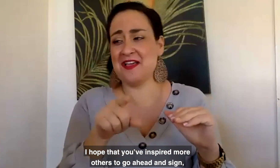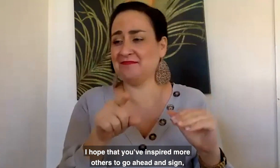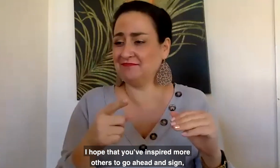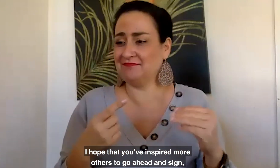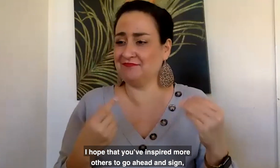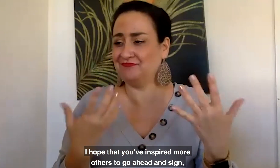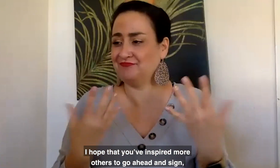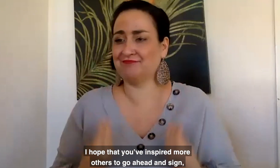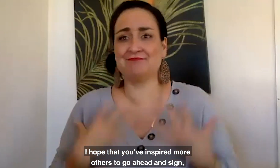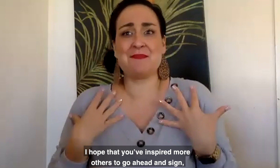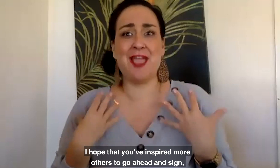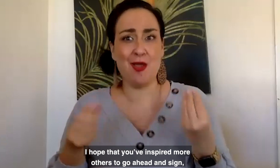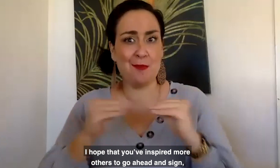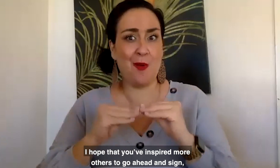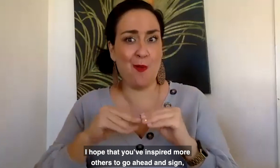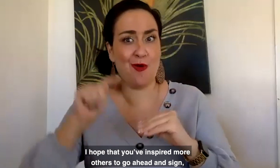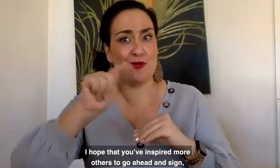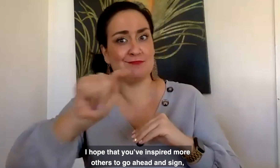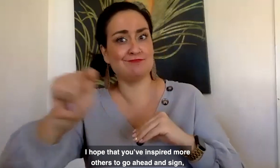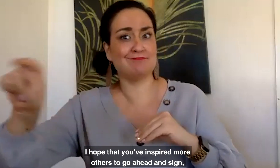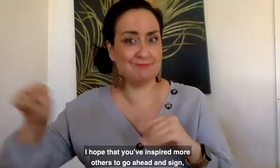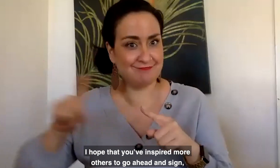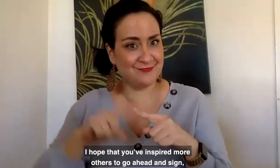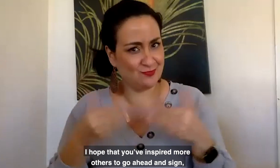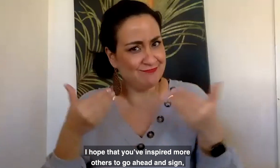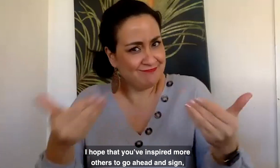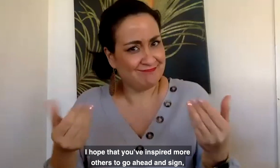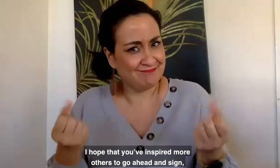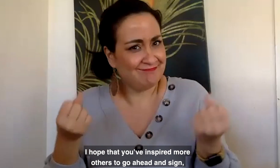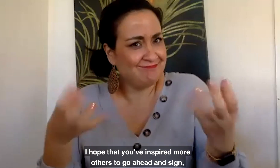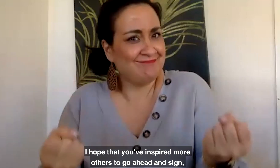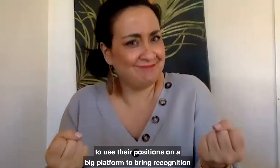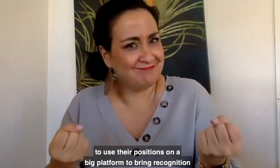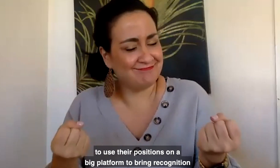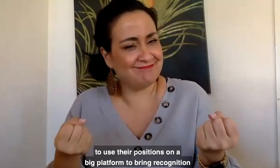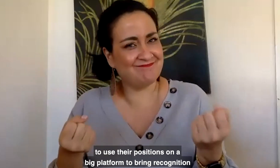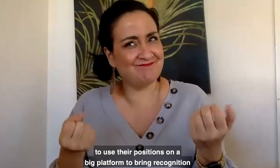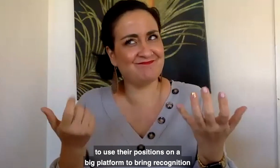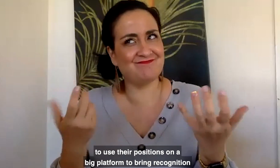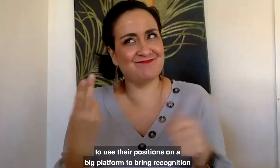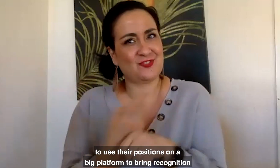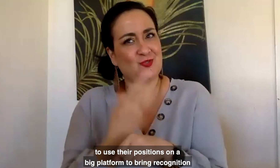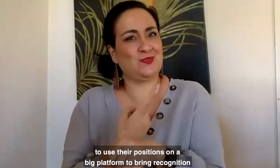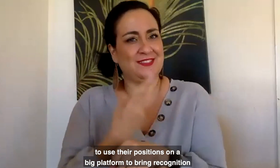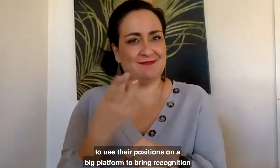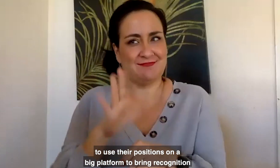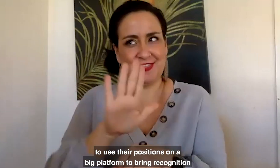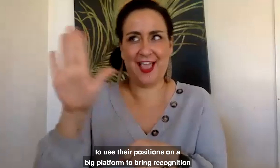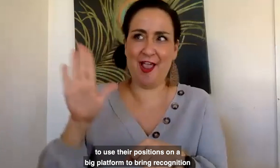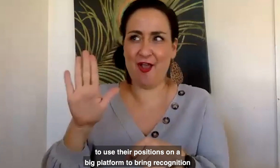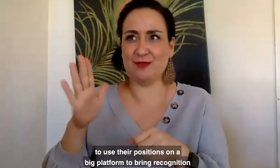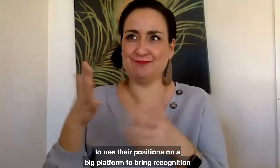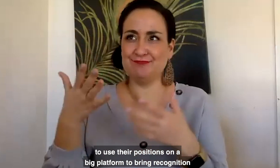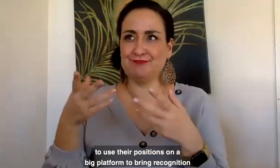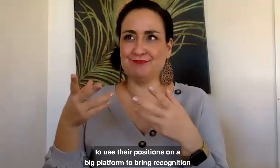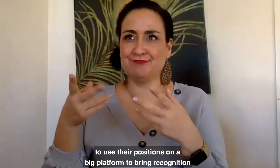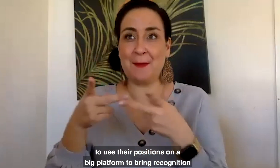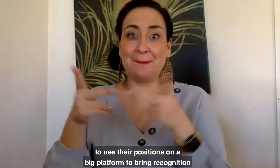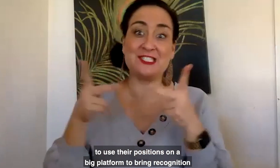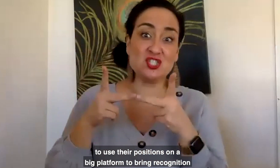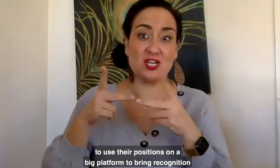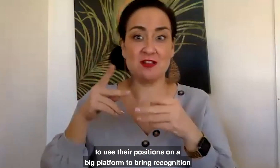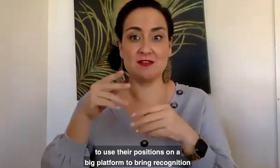wow. And I hope that, it inspired you more and more others to continue signing and